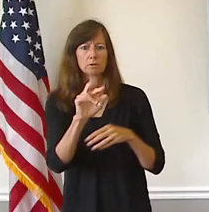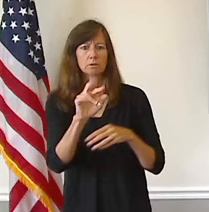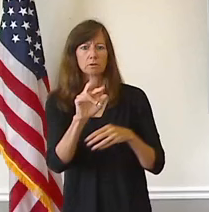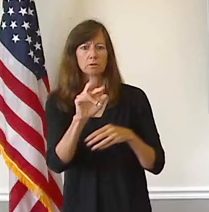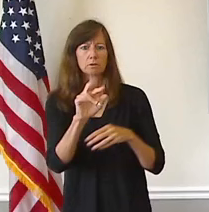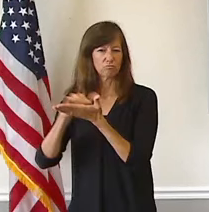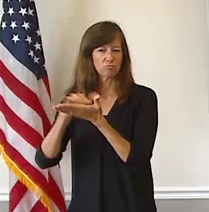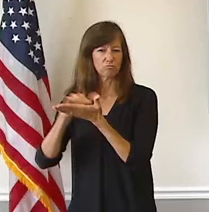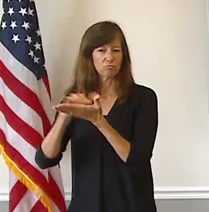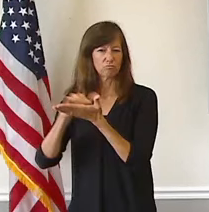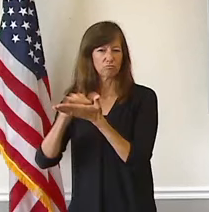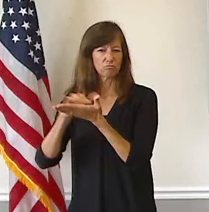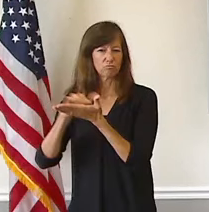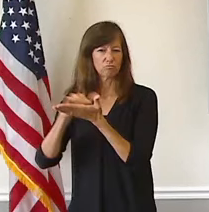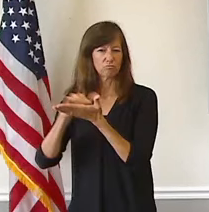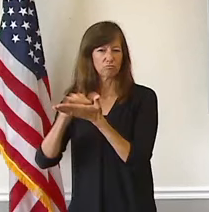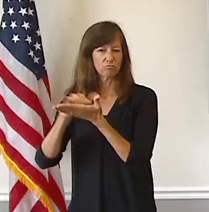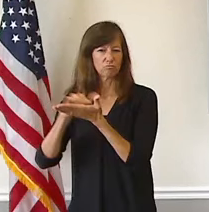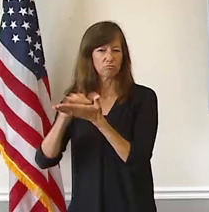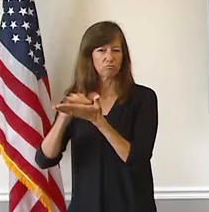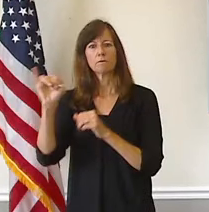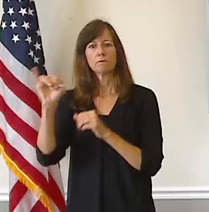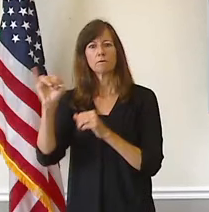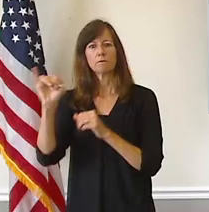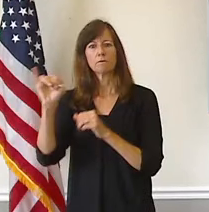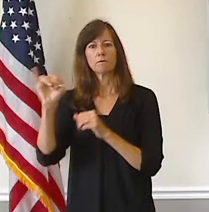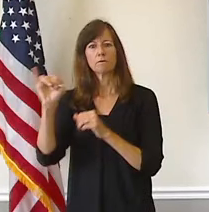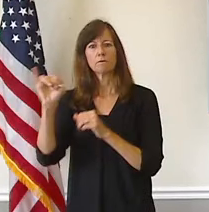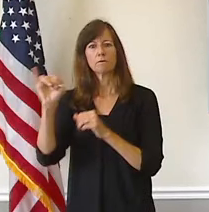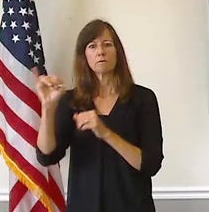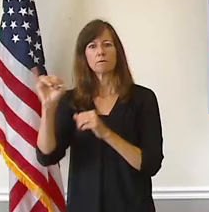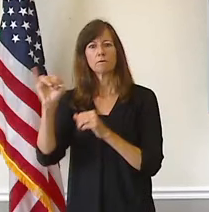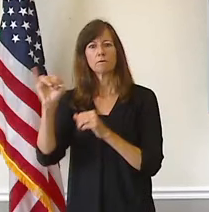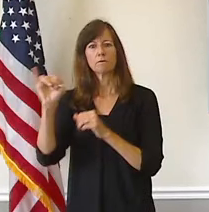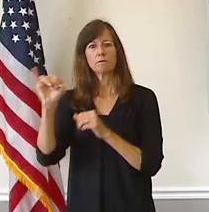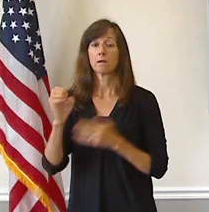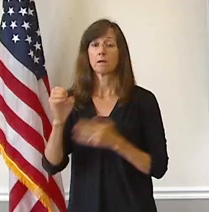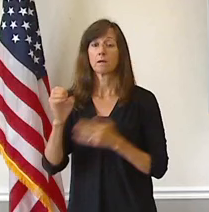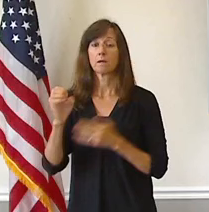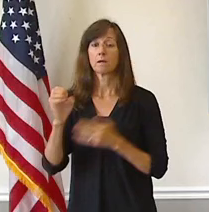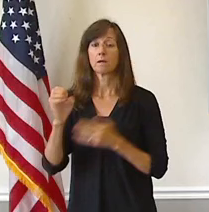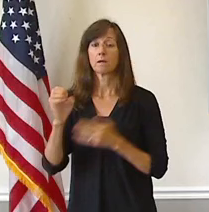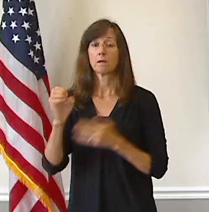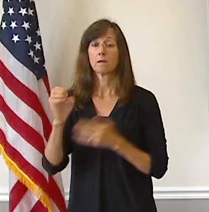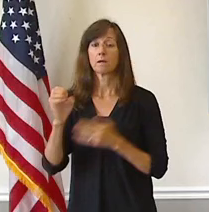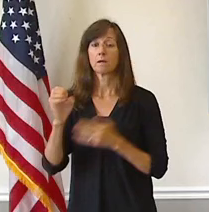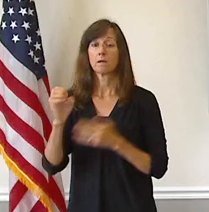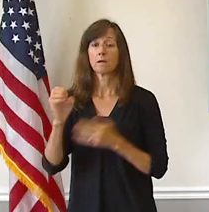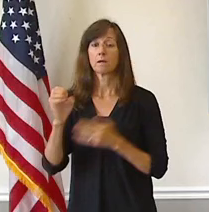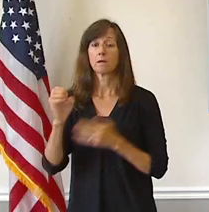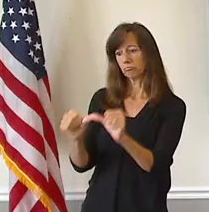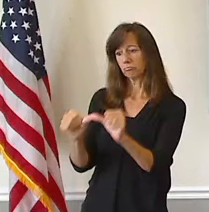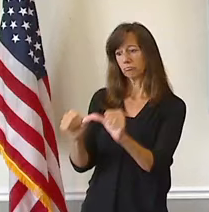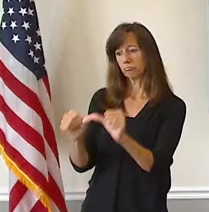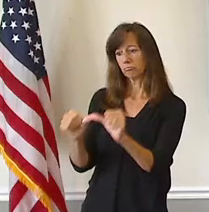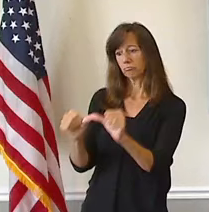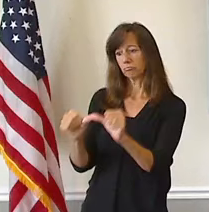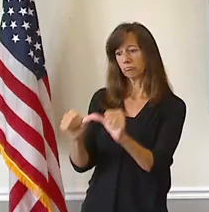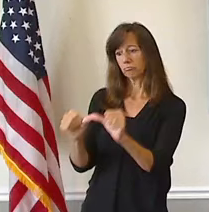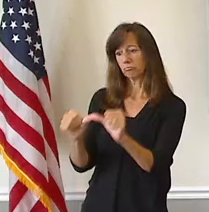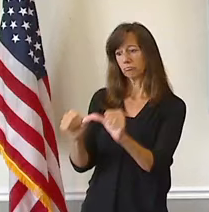But the Mid-Hudson region remains at 1% positivity, 1% transmission rate, which has been very consistent.